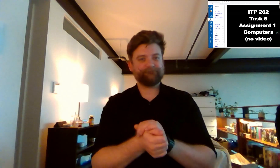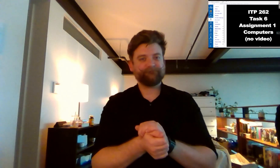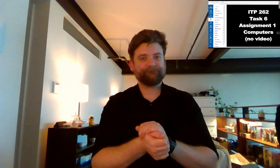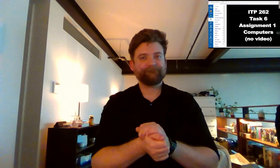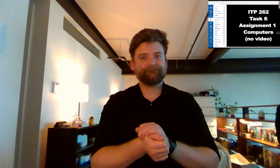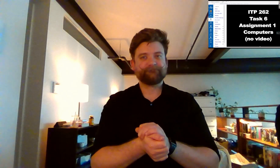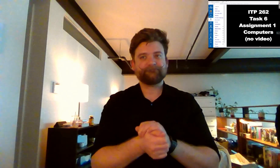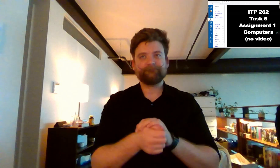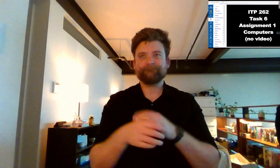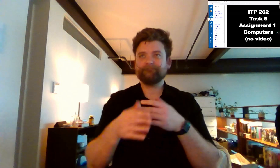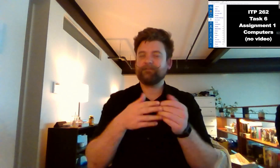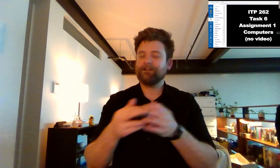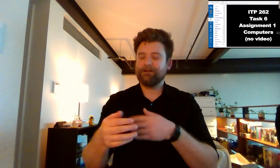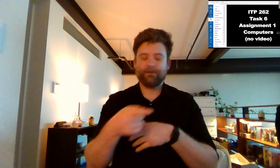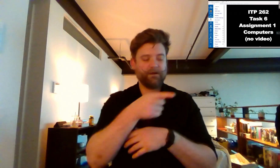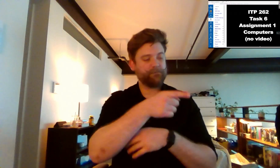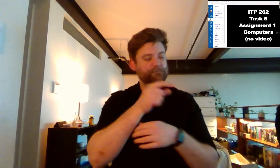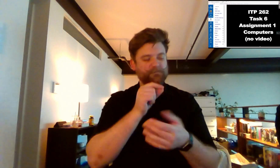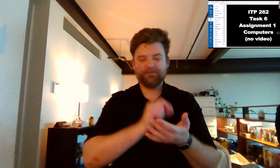Anyway, she wrote a book